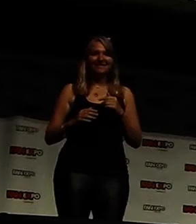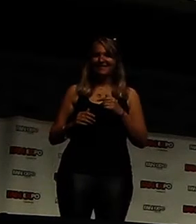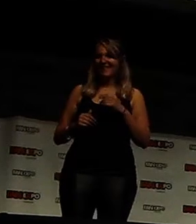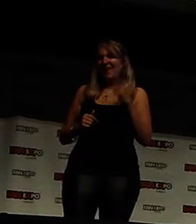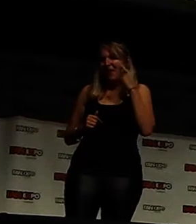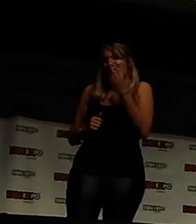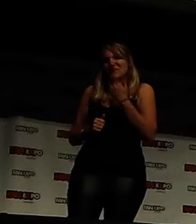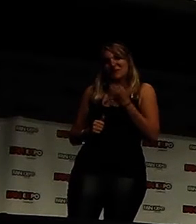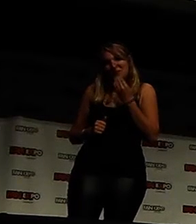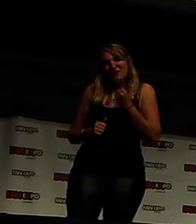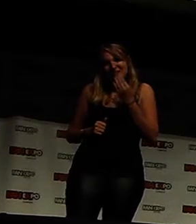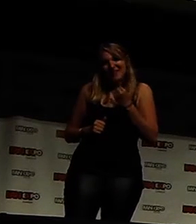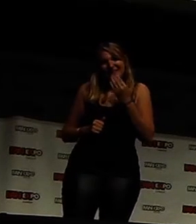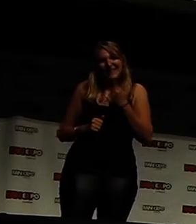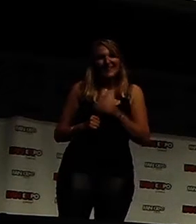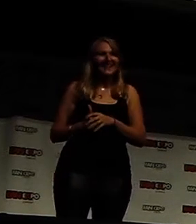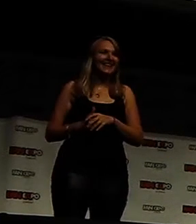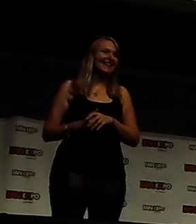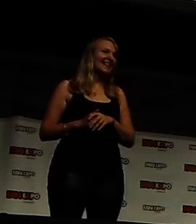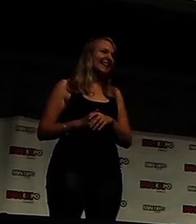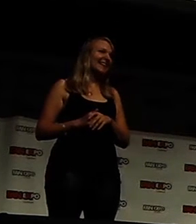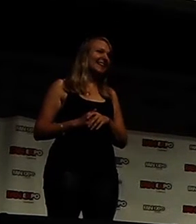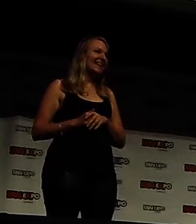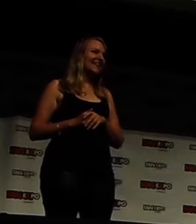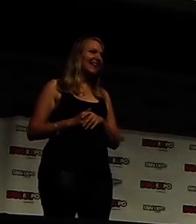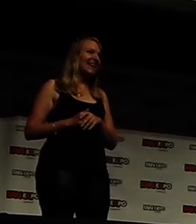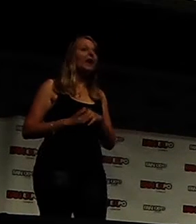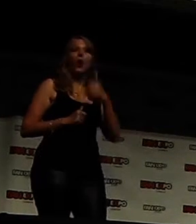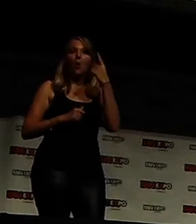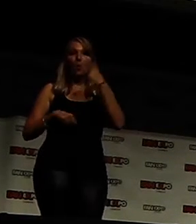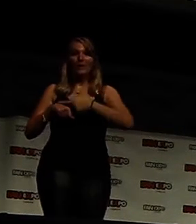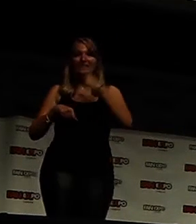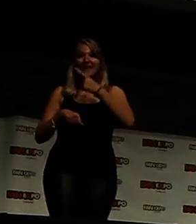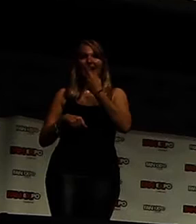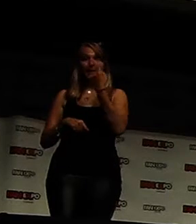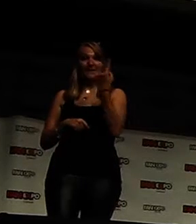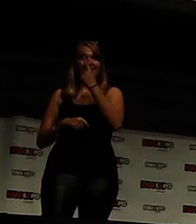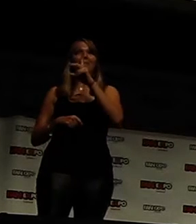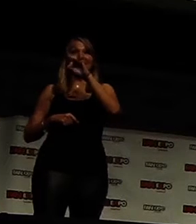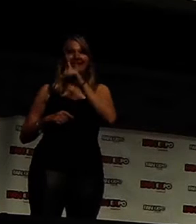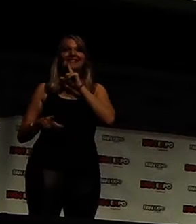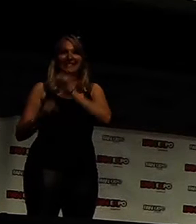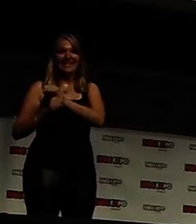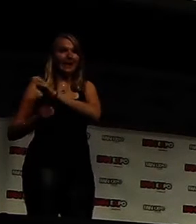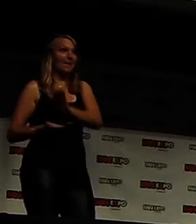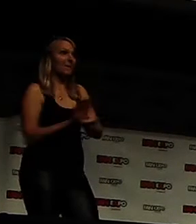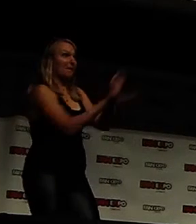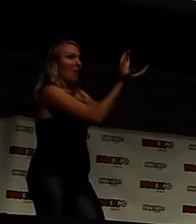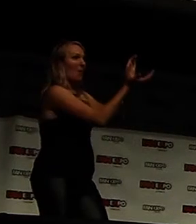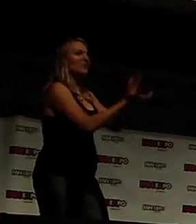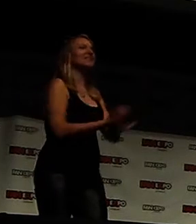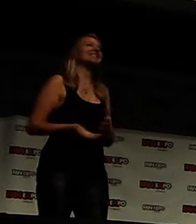was really sweet. And then somebody once did propose as well.